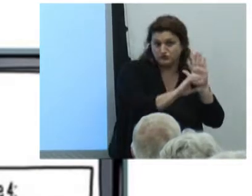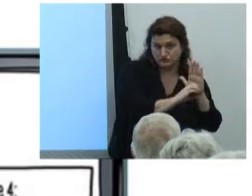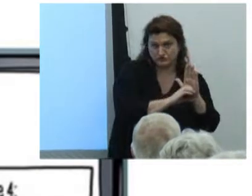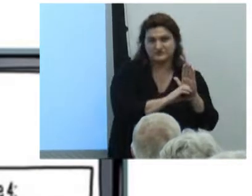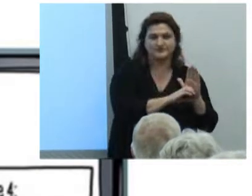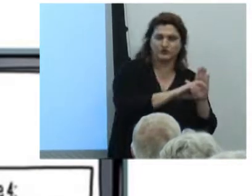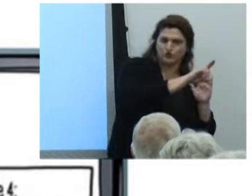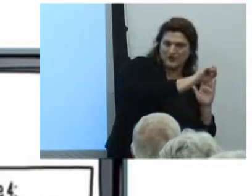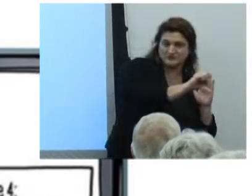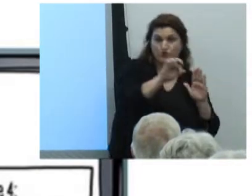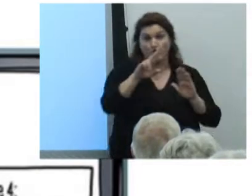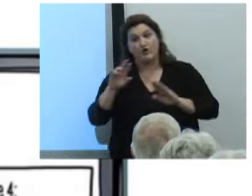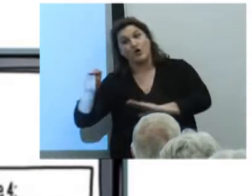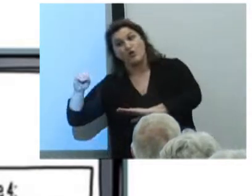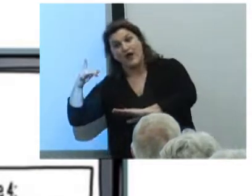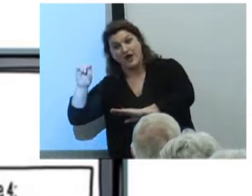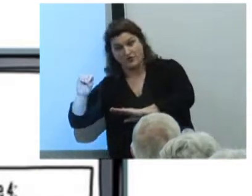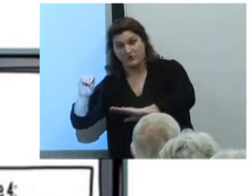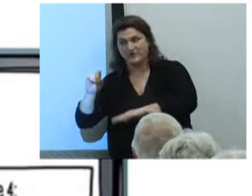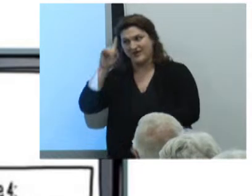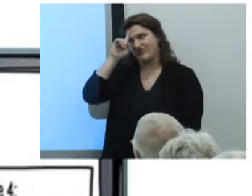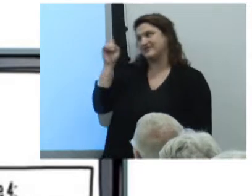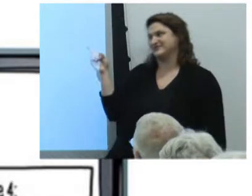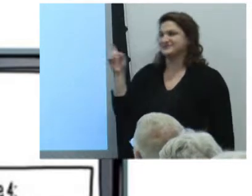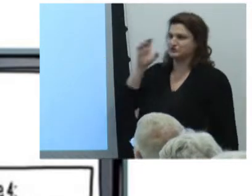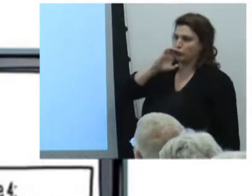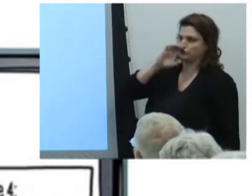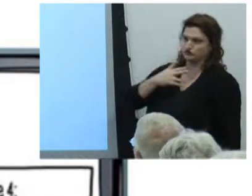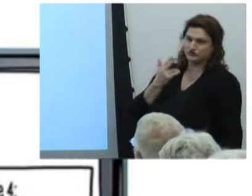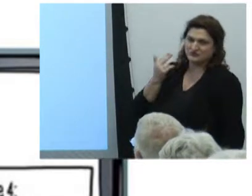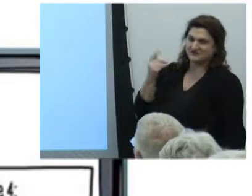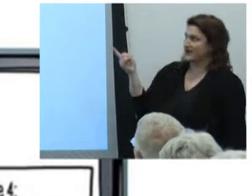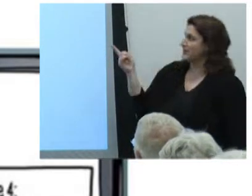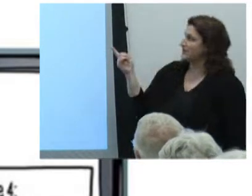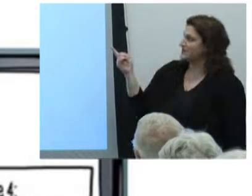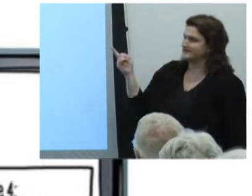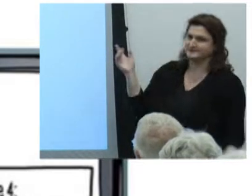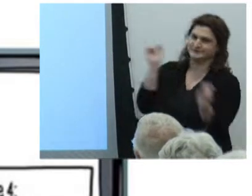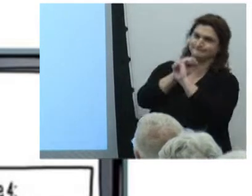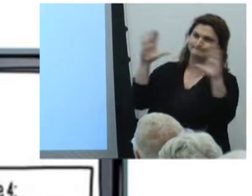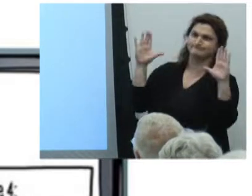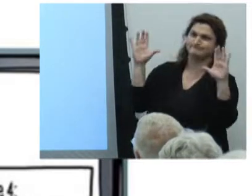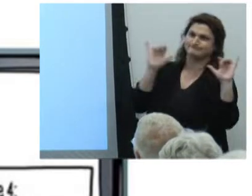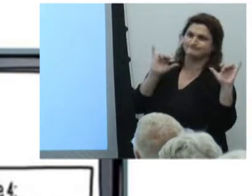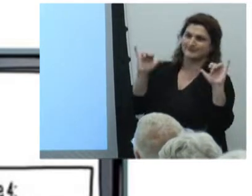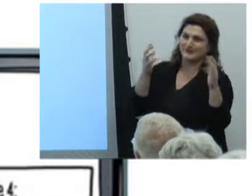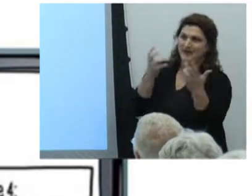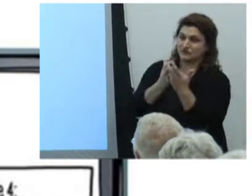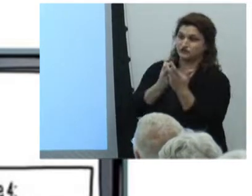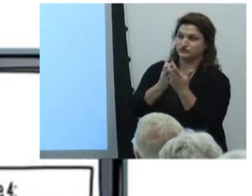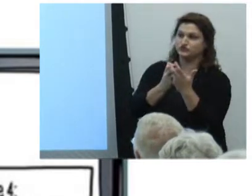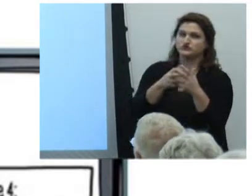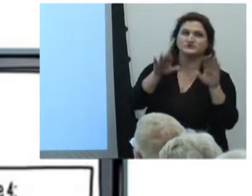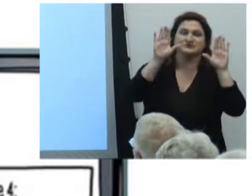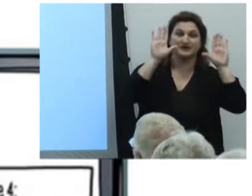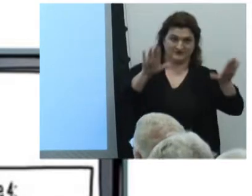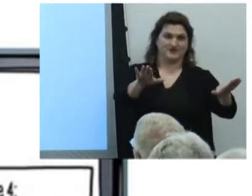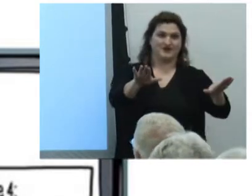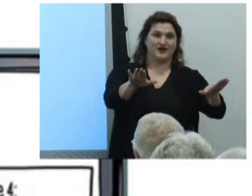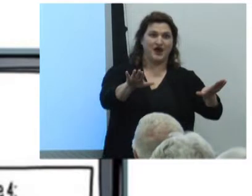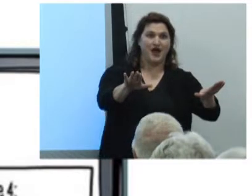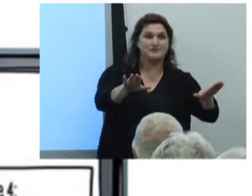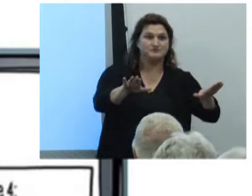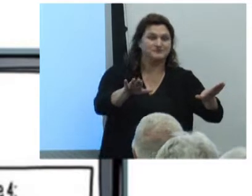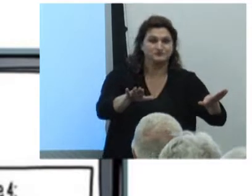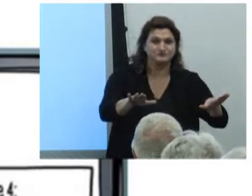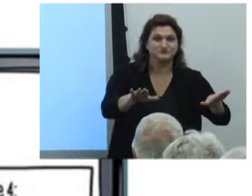yet, so I thought that this political cartoon really painted a picture. Oh, by the way, I'm so in love with the notion that you can watch